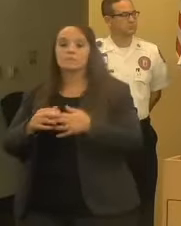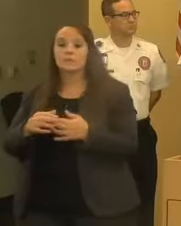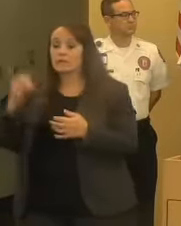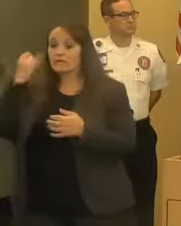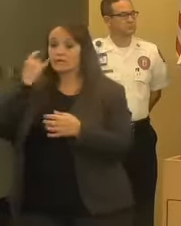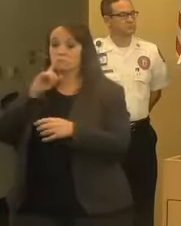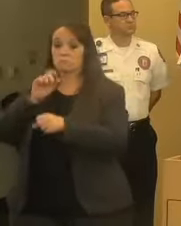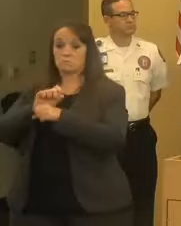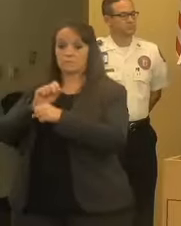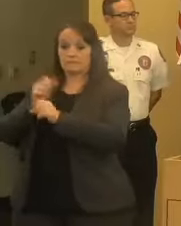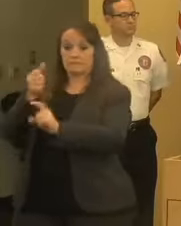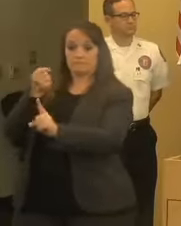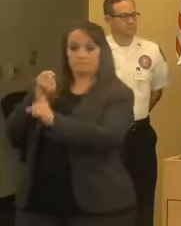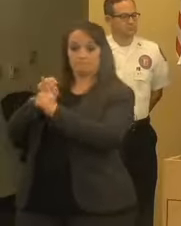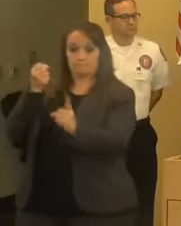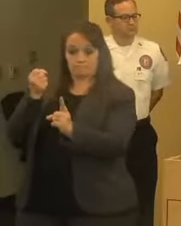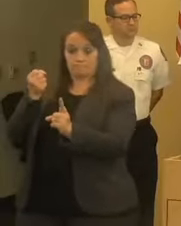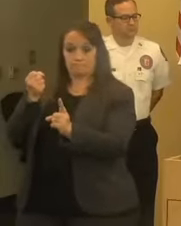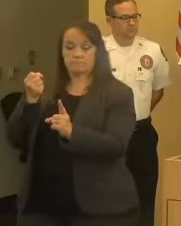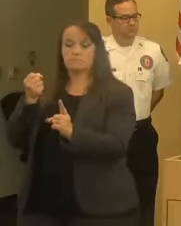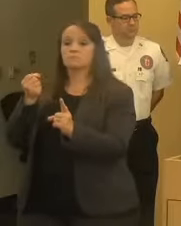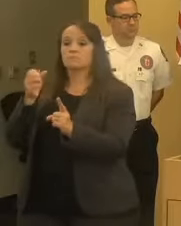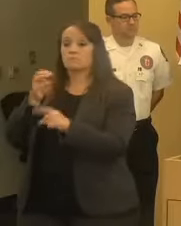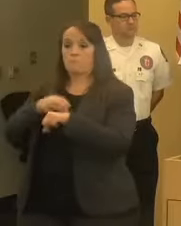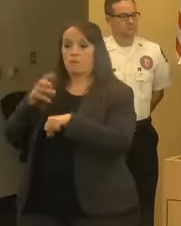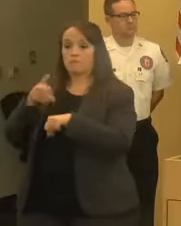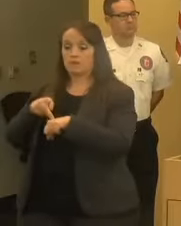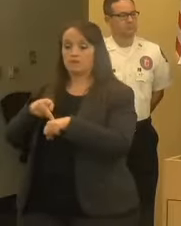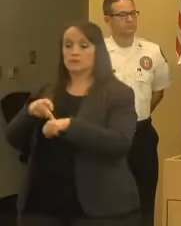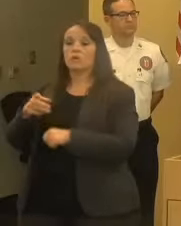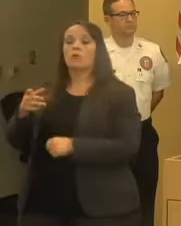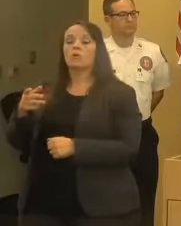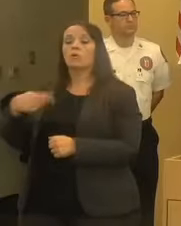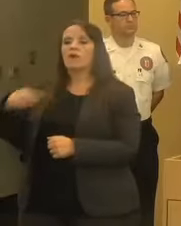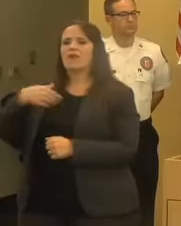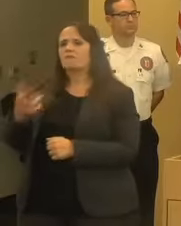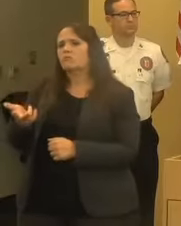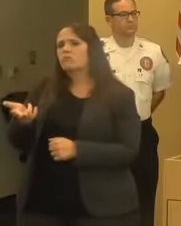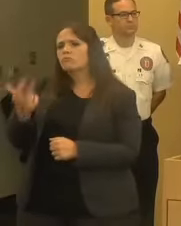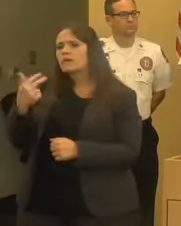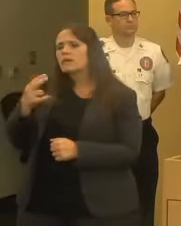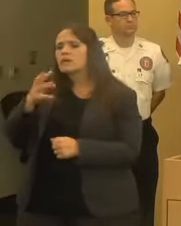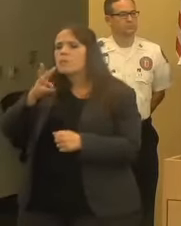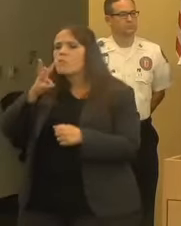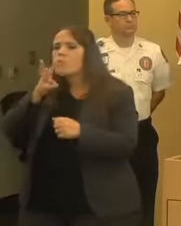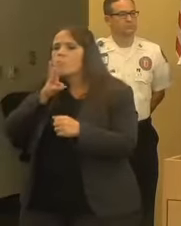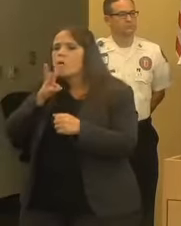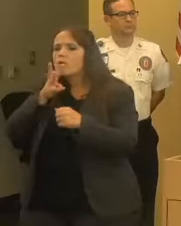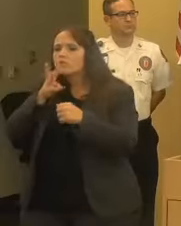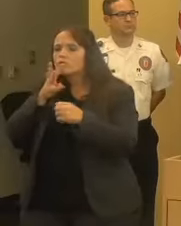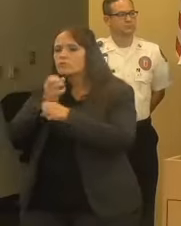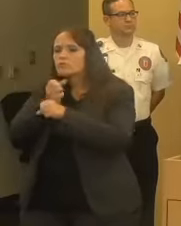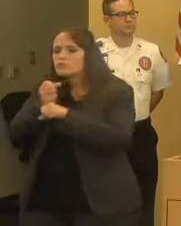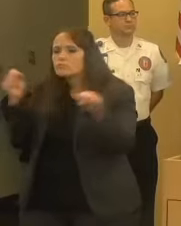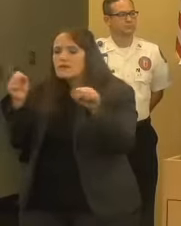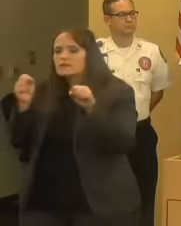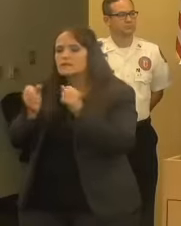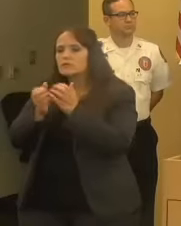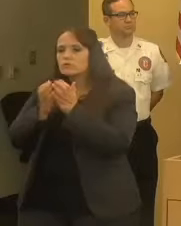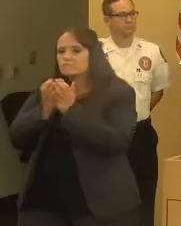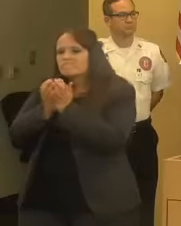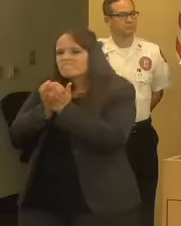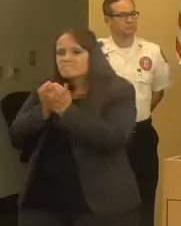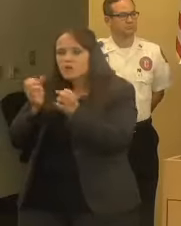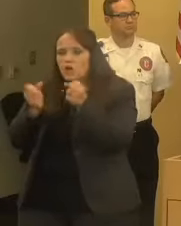by the storm, that Mount Pleasant Police Department has 3 water rescue vehicles that are staffed with 2 police officers, a